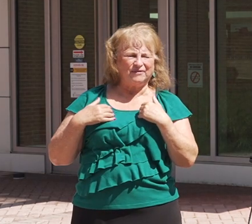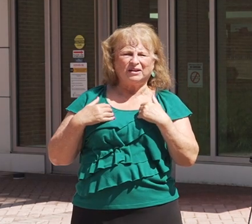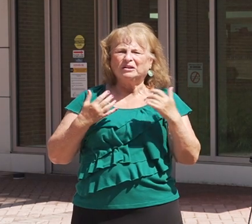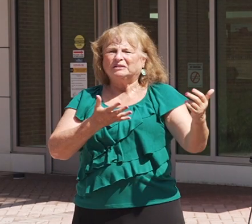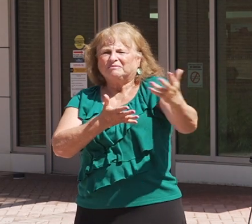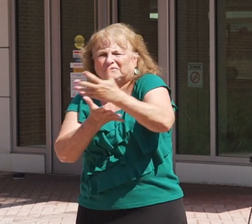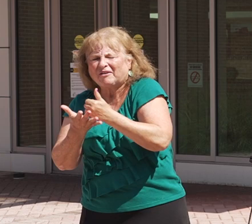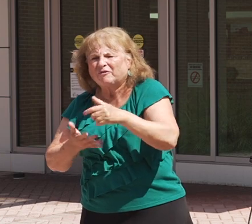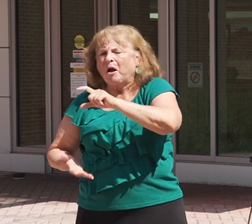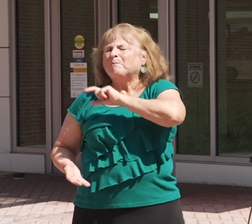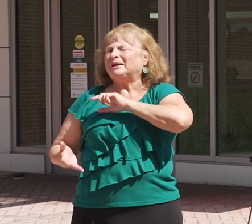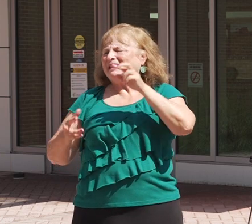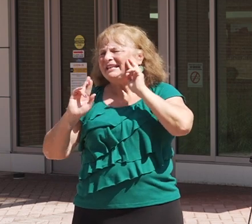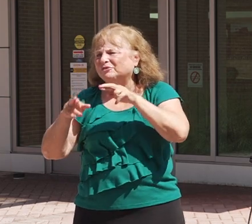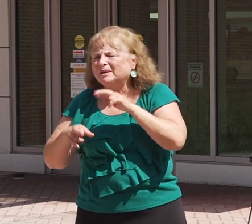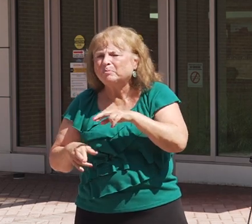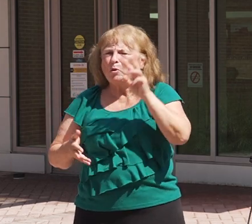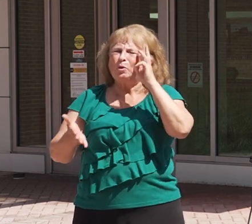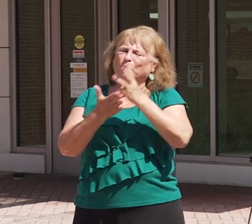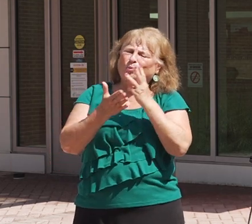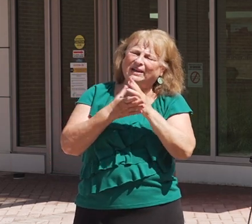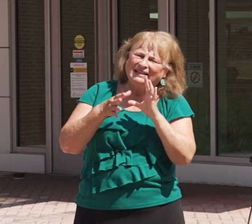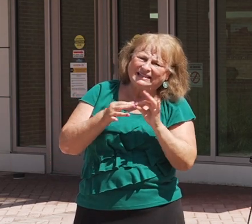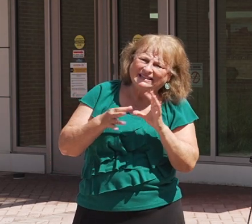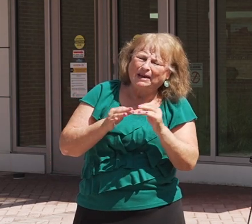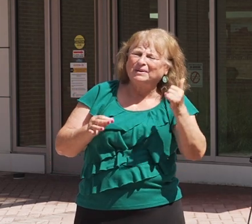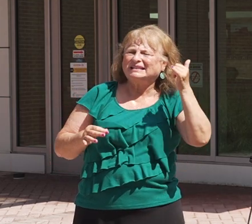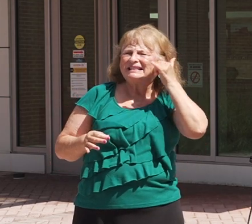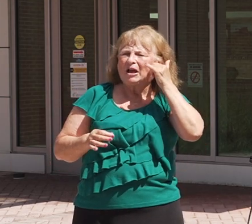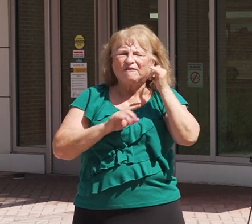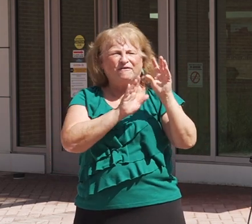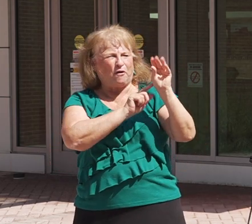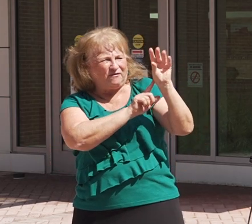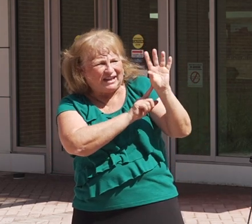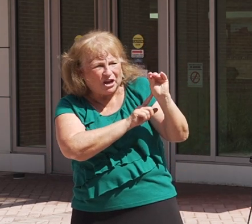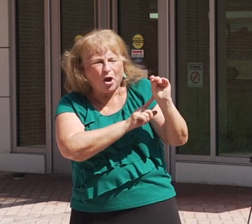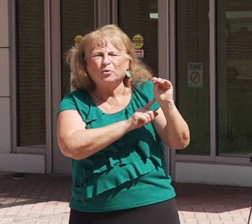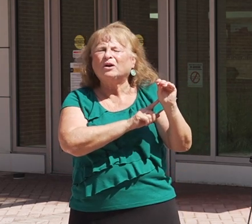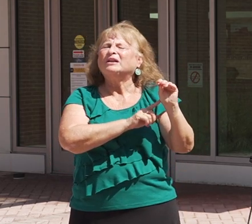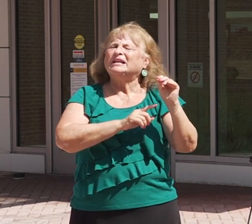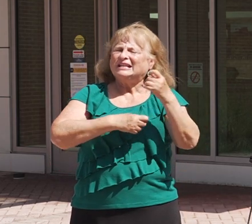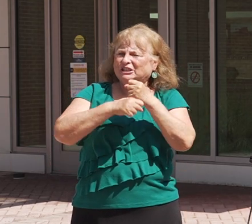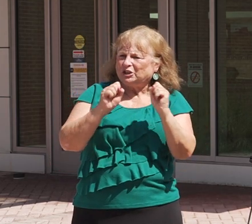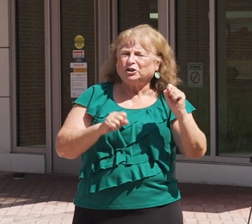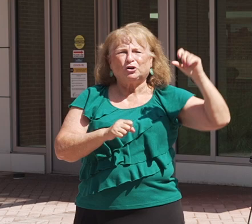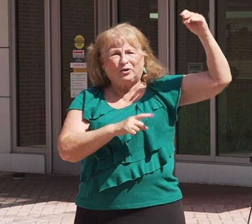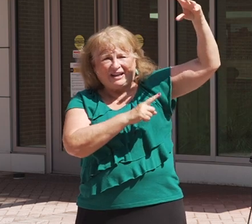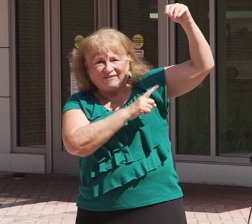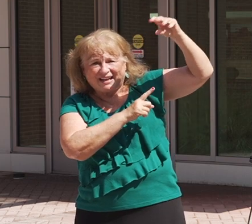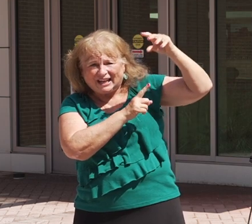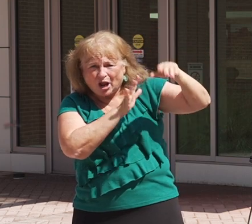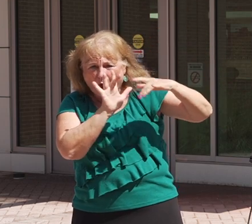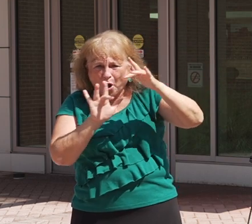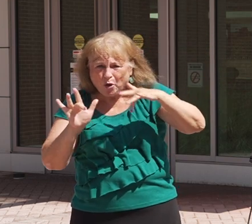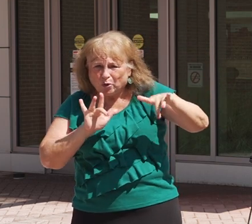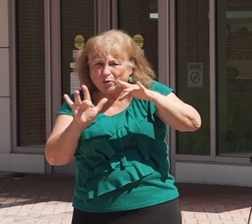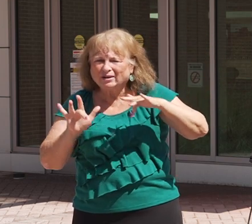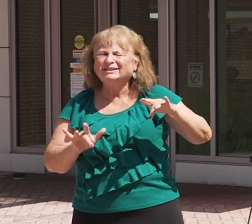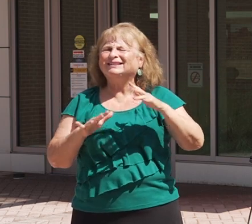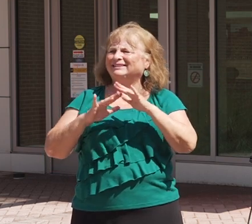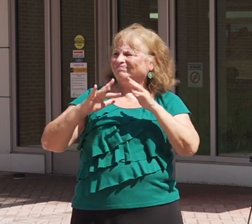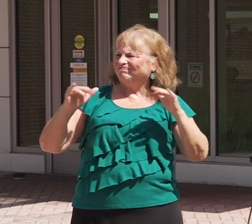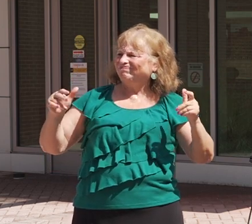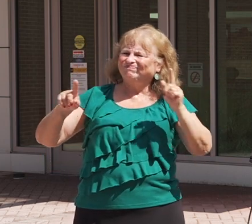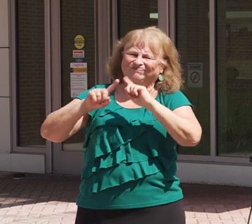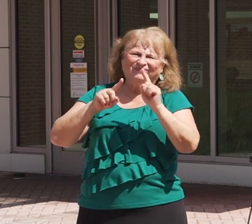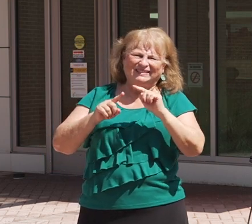police reports, witness statements, cell phone video, security video, a ton of